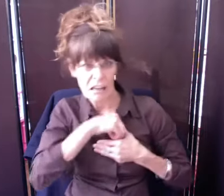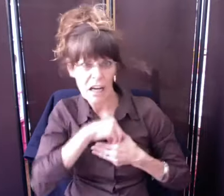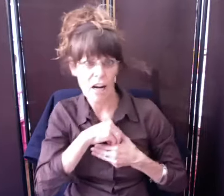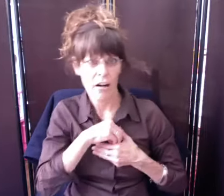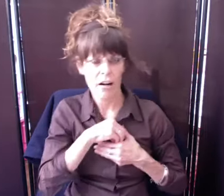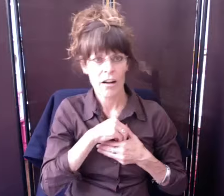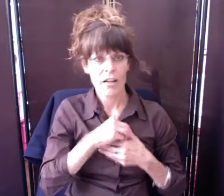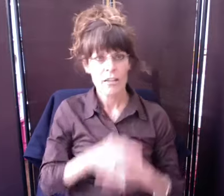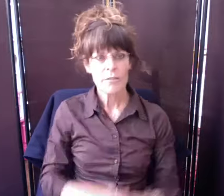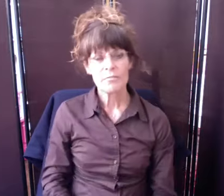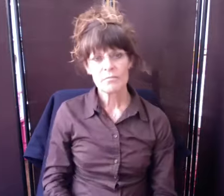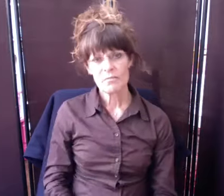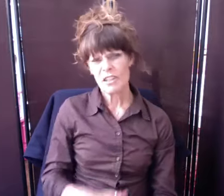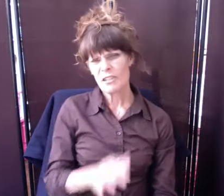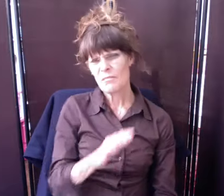between 17 and 19, I know I'm going to get loaded.